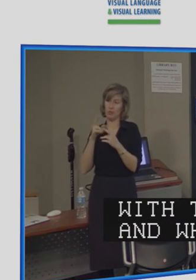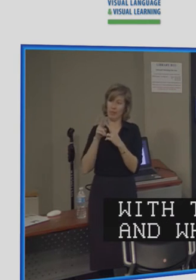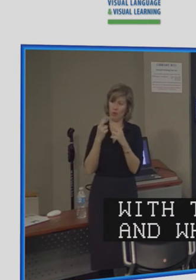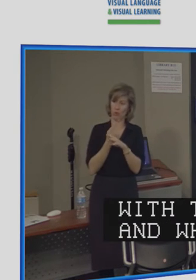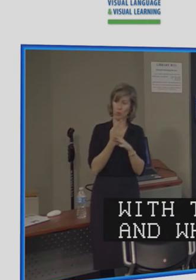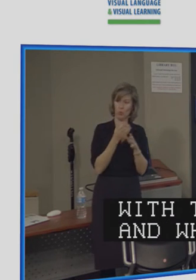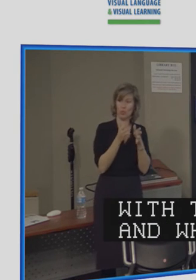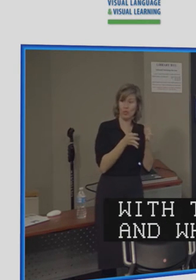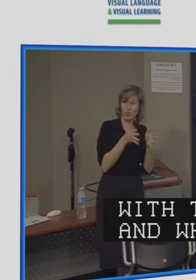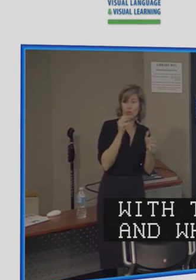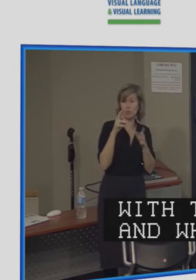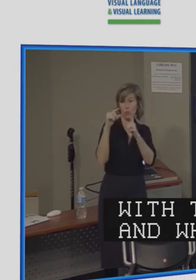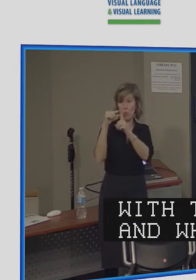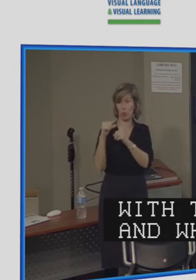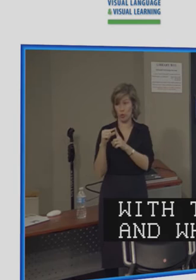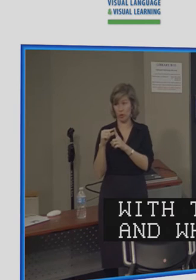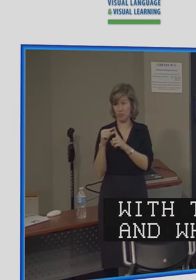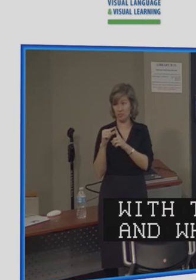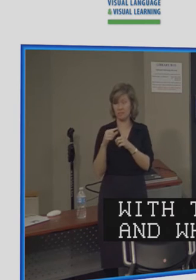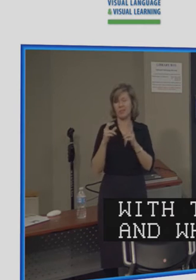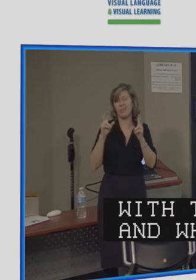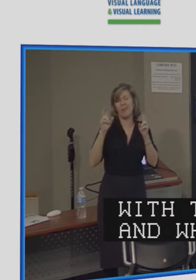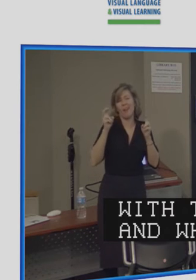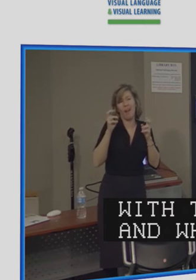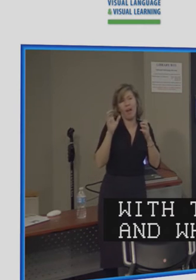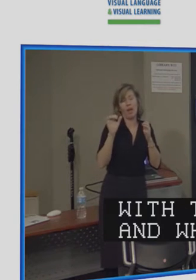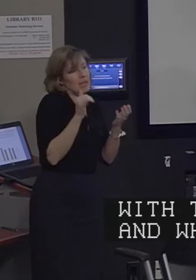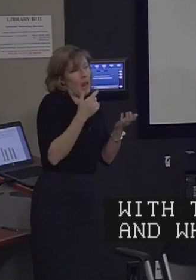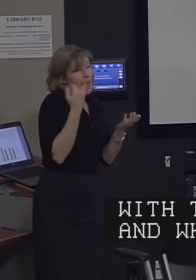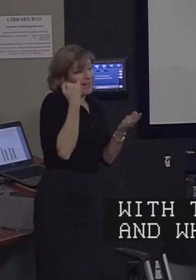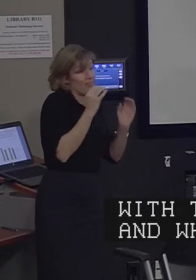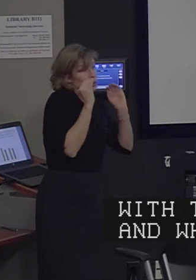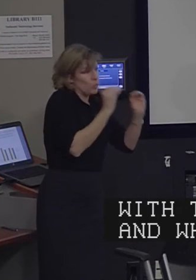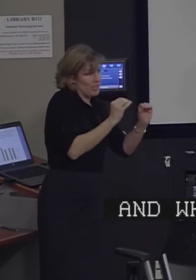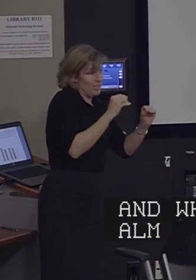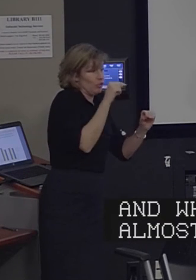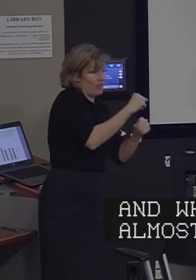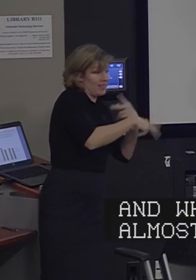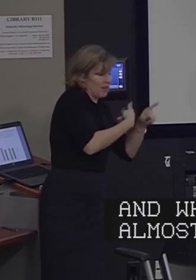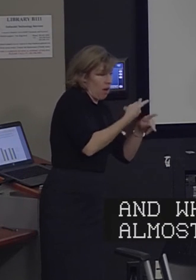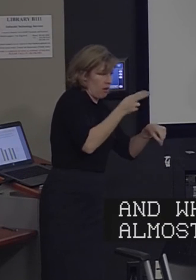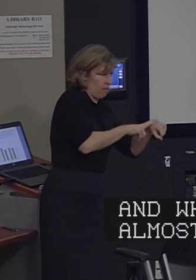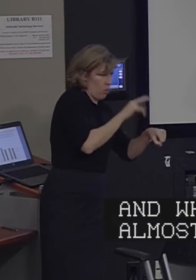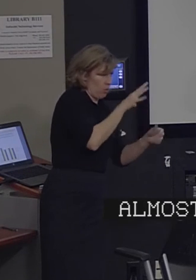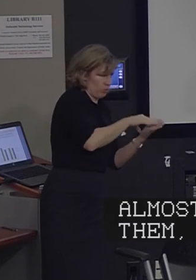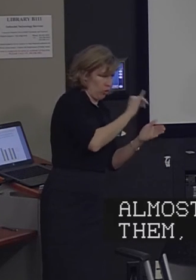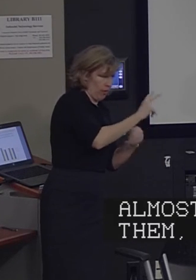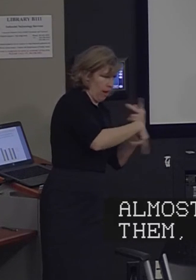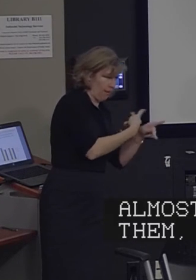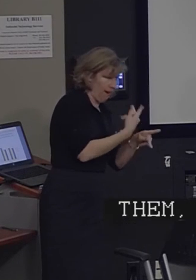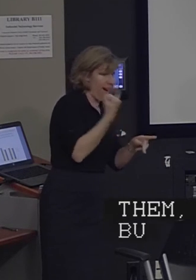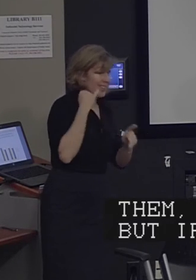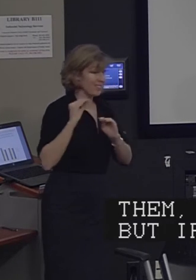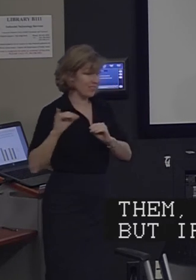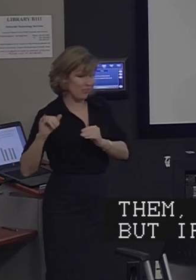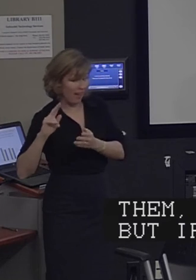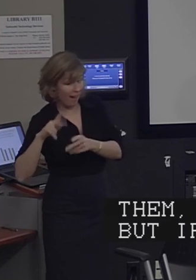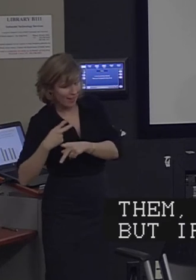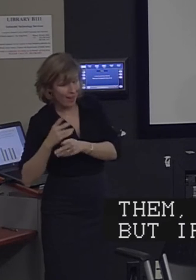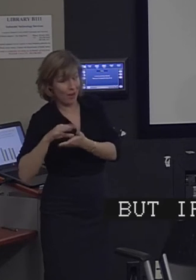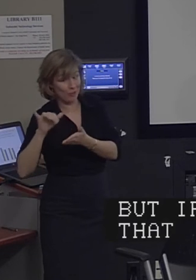it almost amounts to if you teach them, they will learn. But if you teach them in a way that